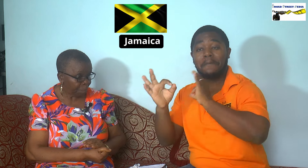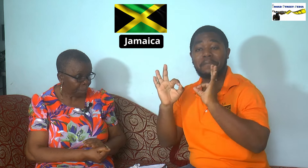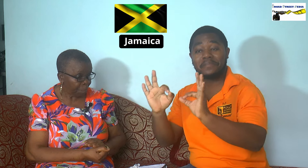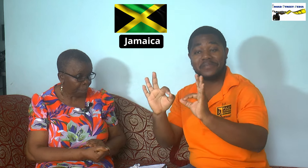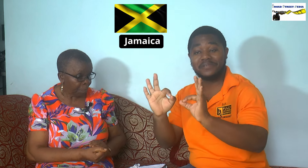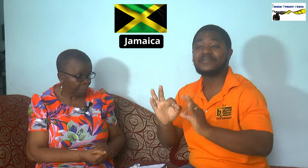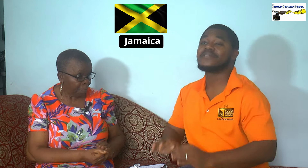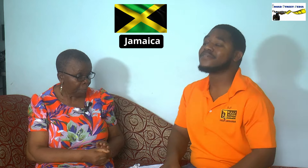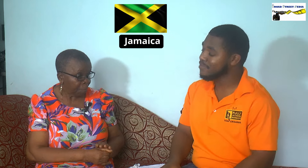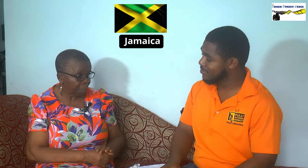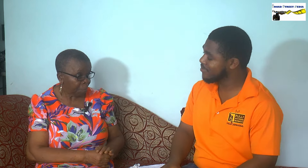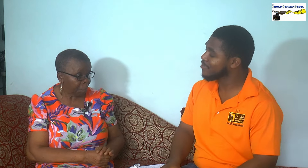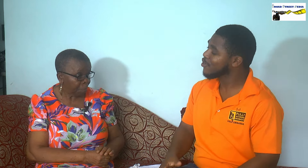Jamaica. Okay, good.